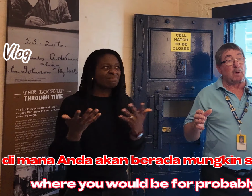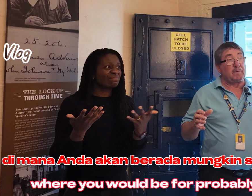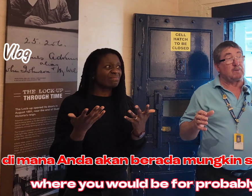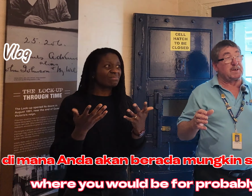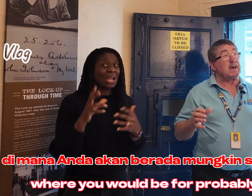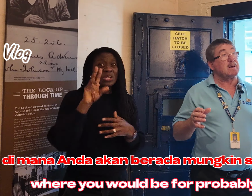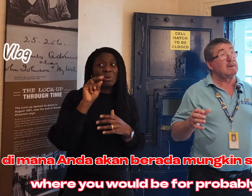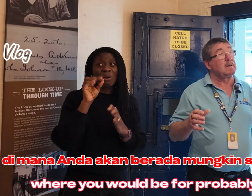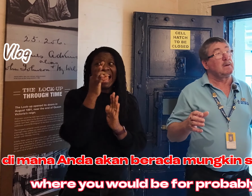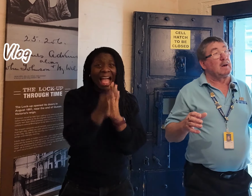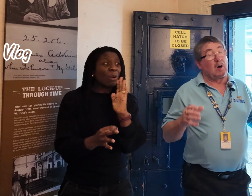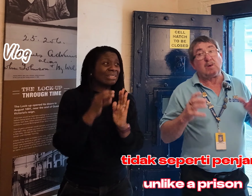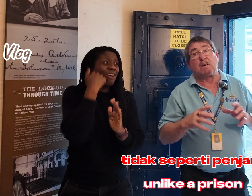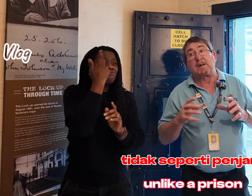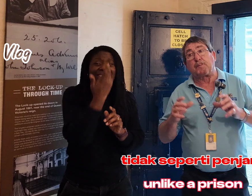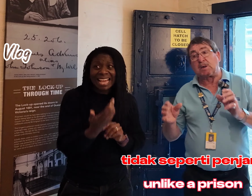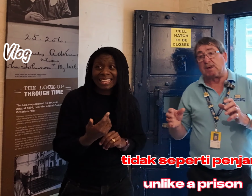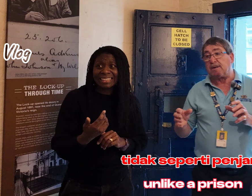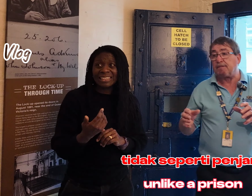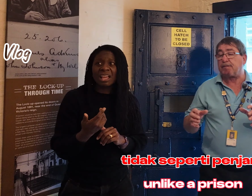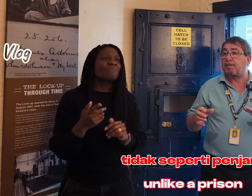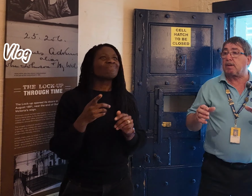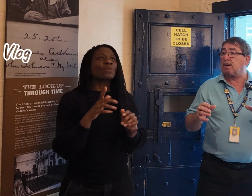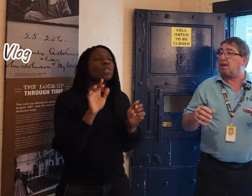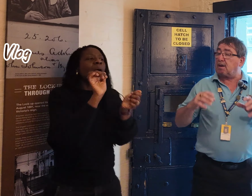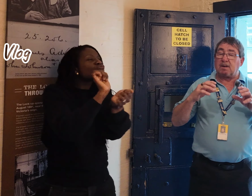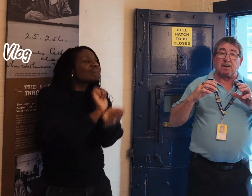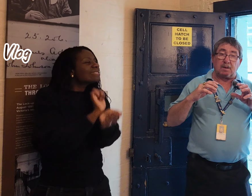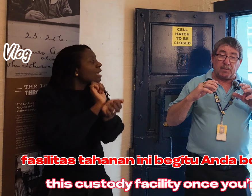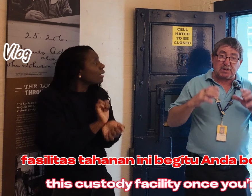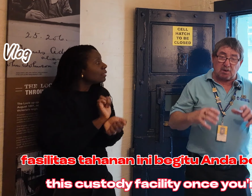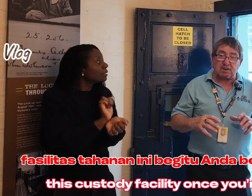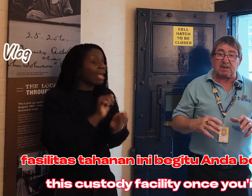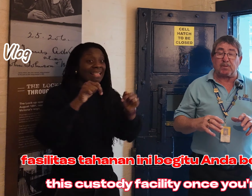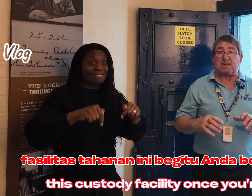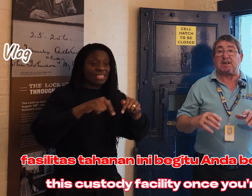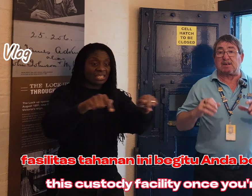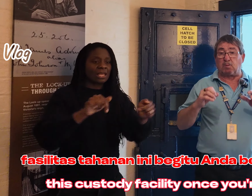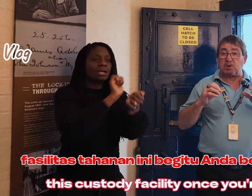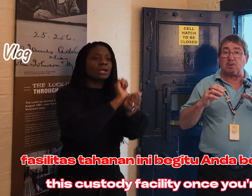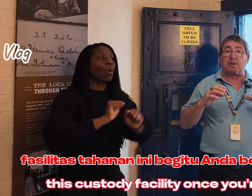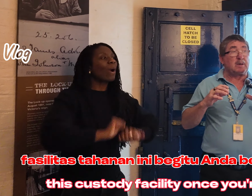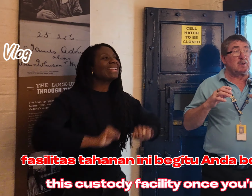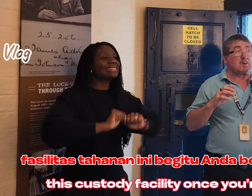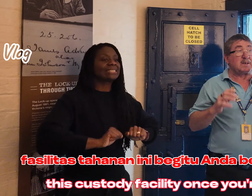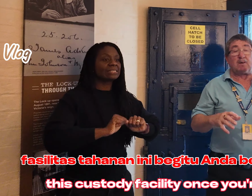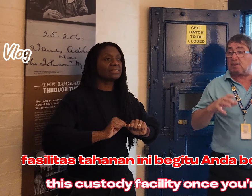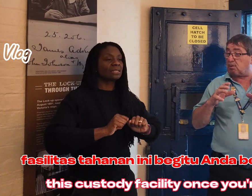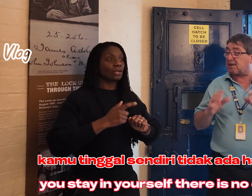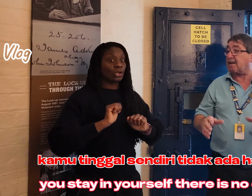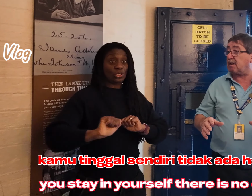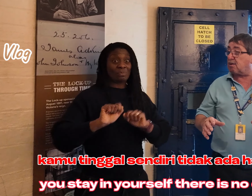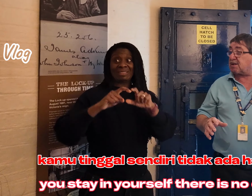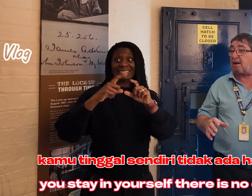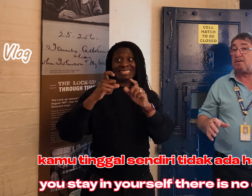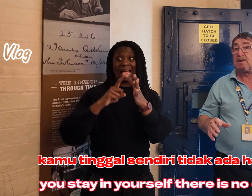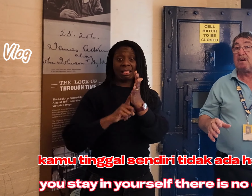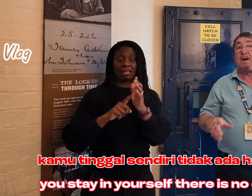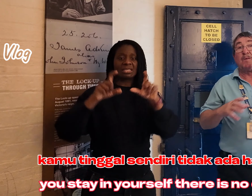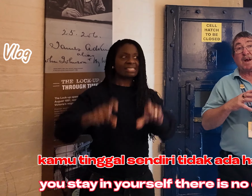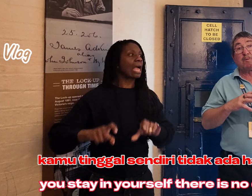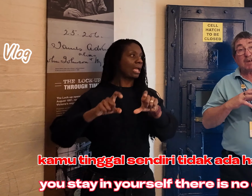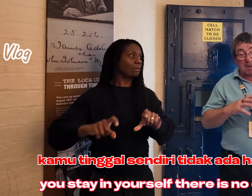probably 12 hours a day. Unlike a prison, this custody facility, once you're in your cell, you stay in your